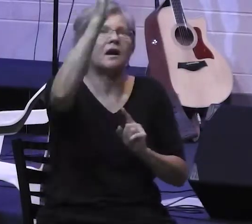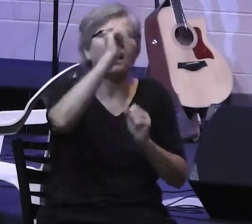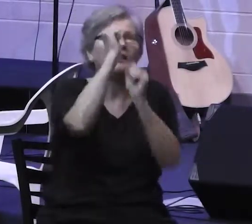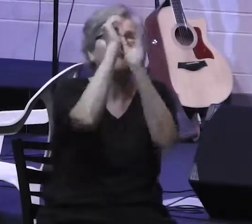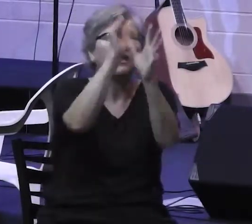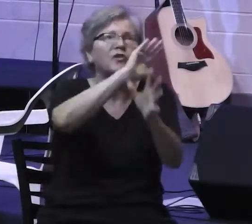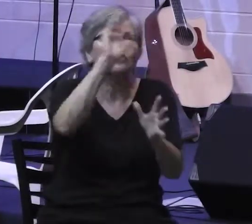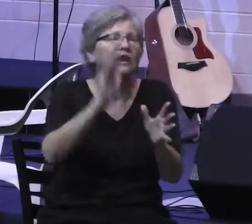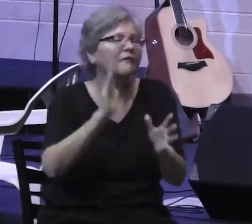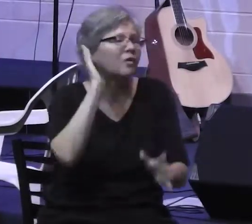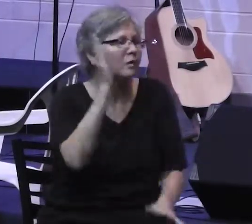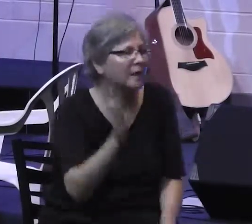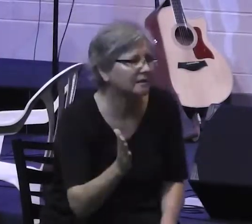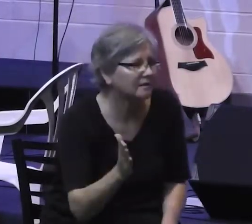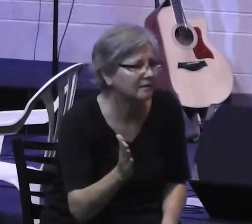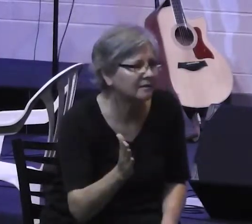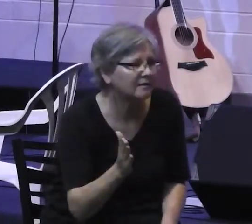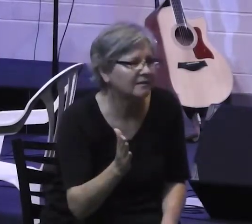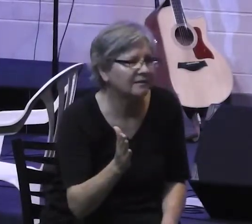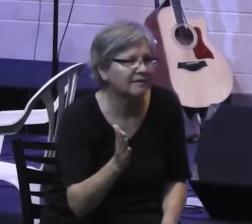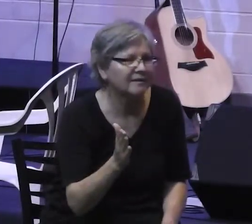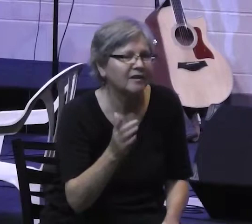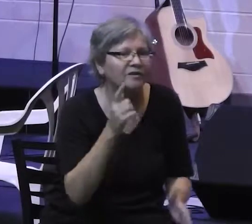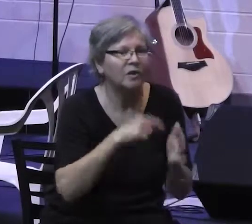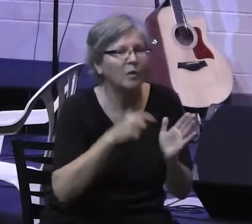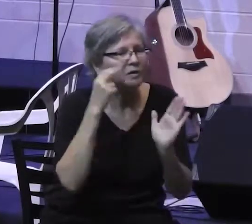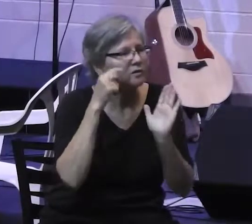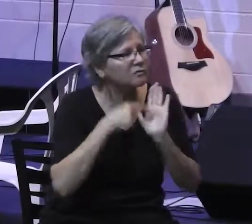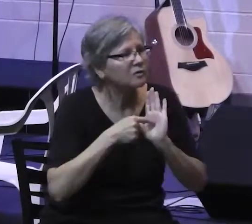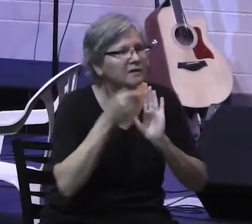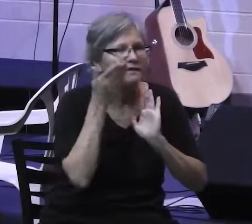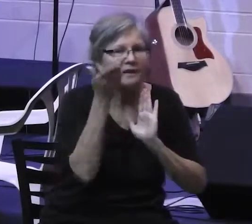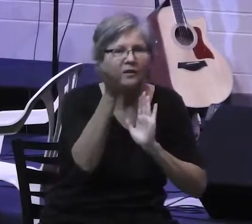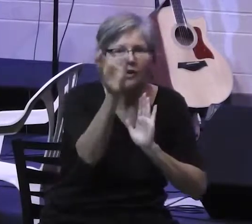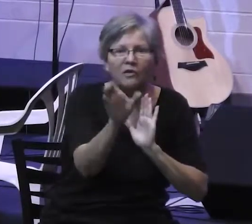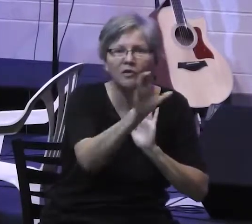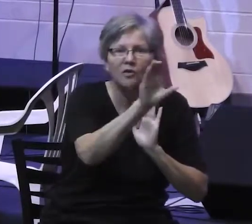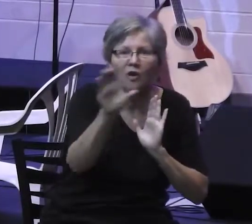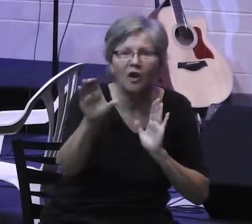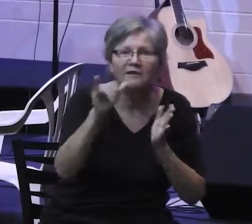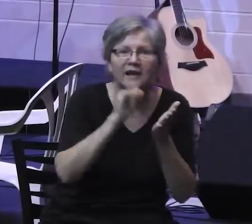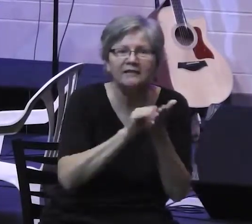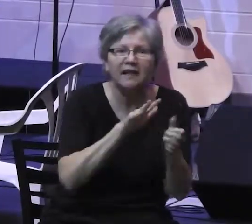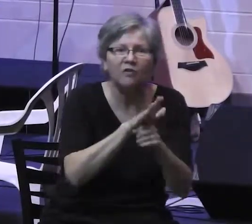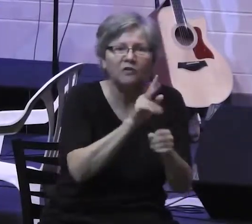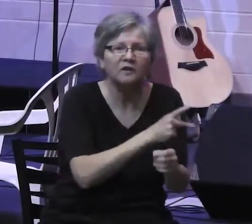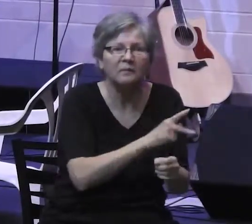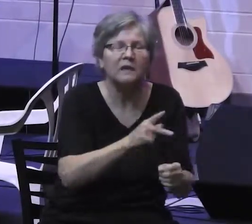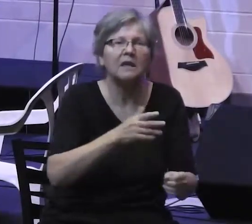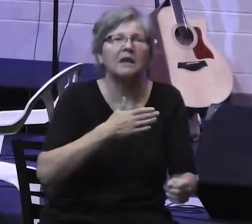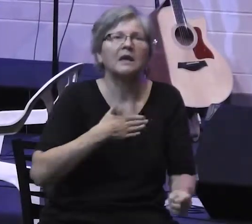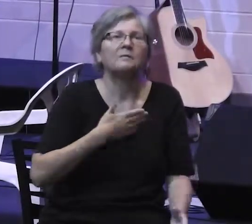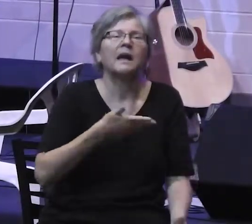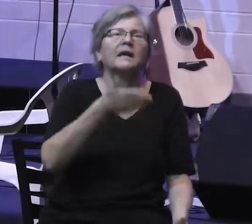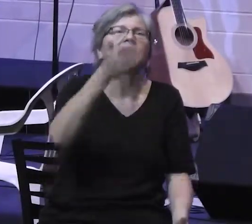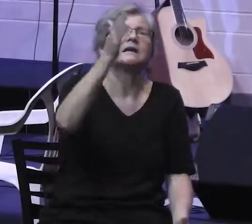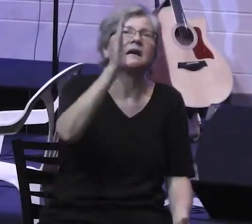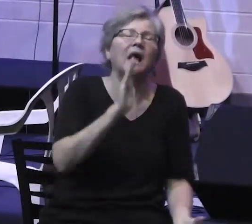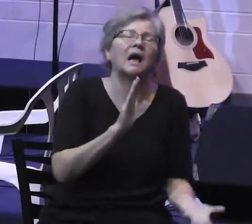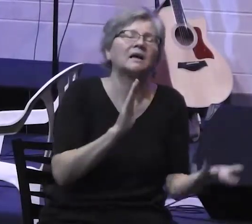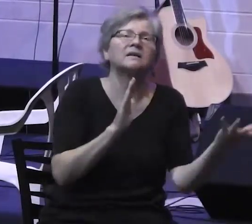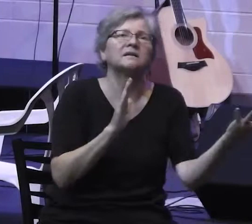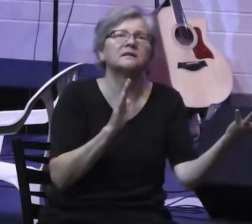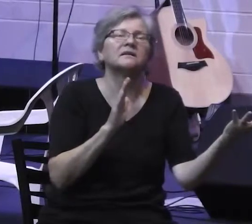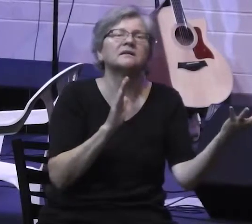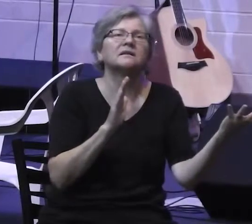that what we see there on the cross is the whole psalm, ending with, my God, you forsake me, but